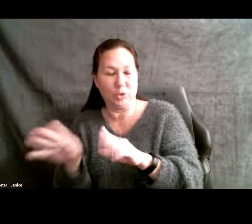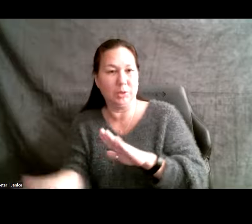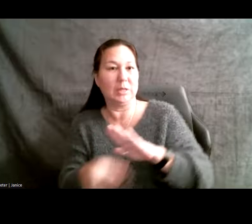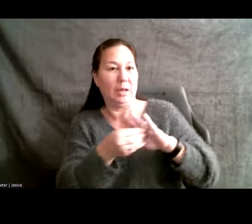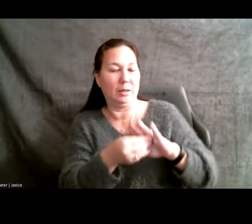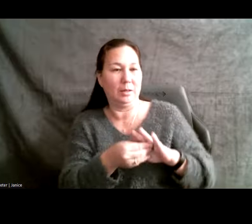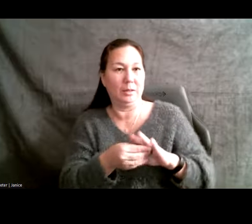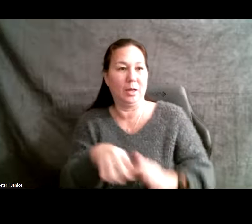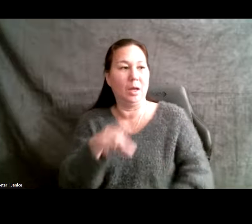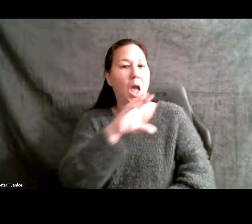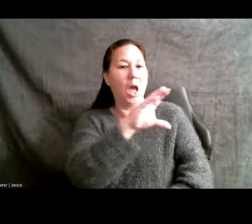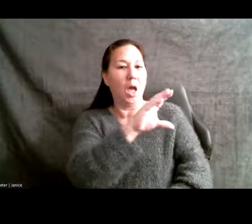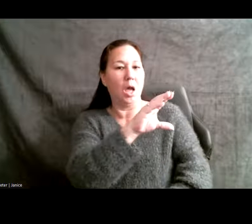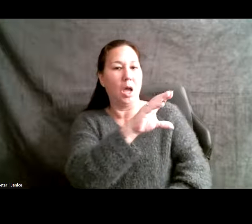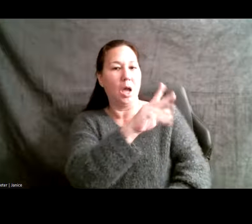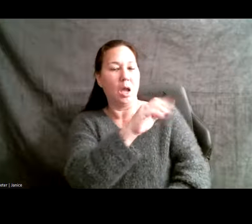Yes.